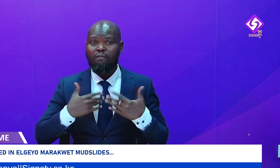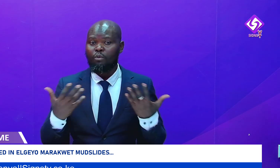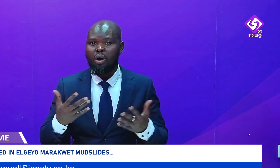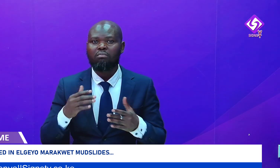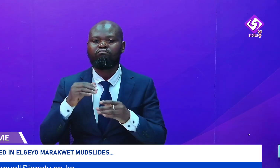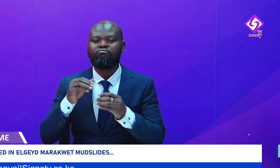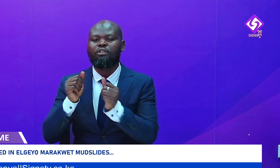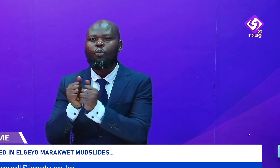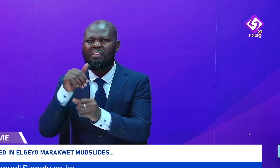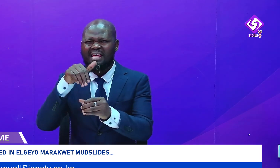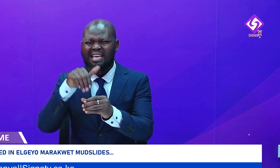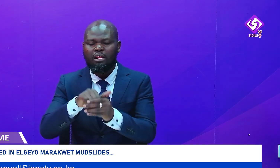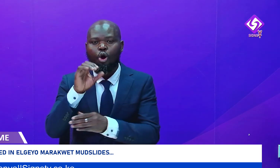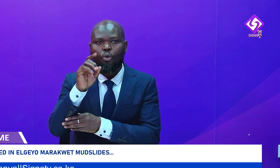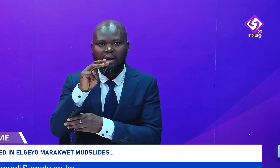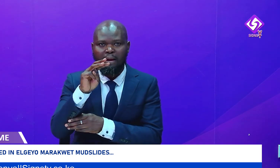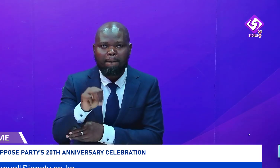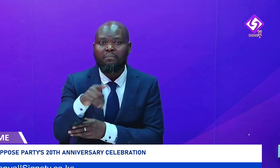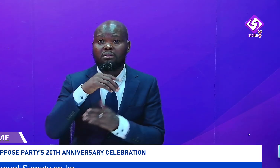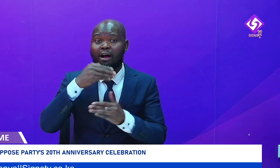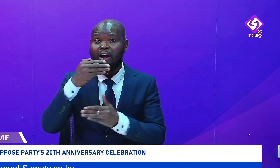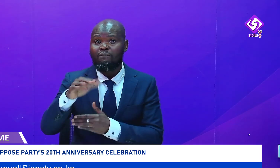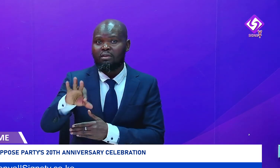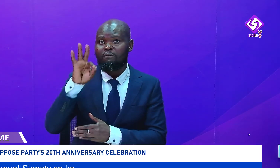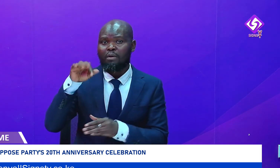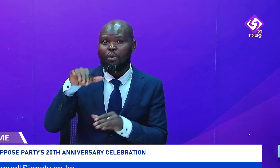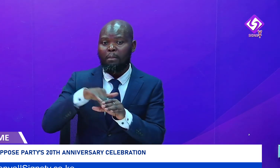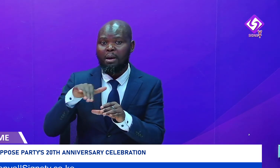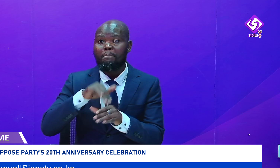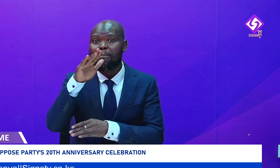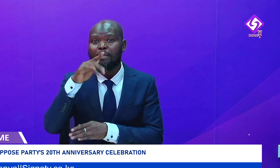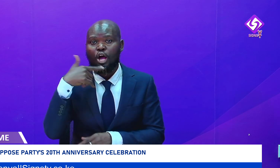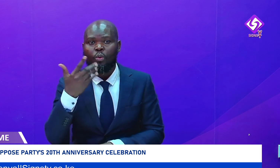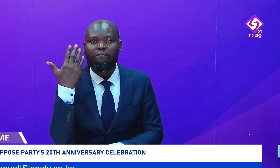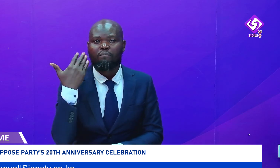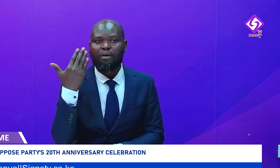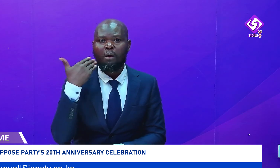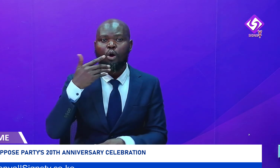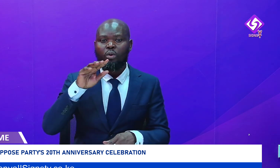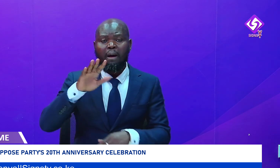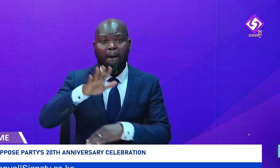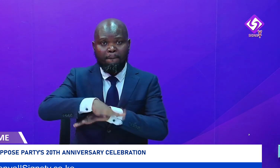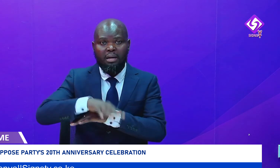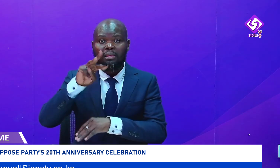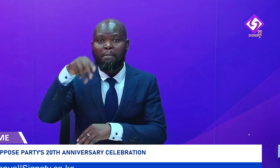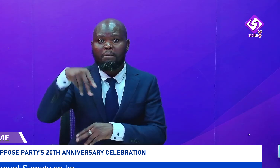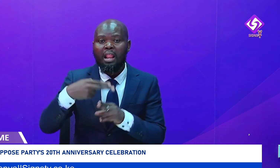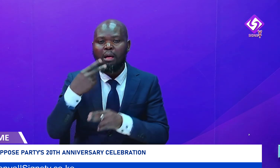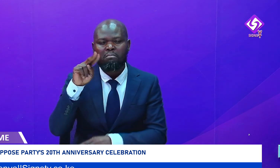On other news, wrangles have erupted within the Orange Democratic Movement, ODM, after founding members led